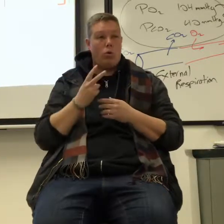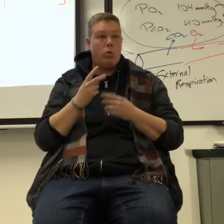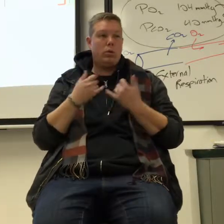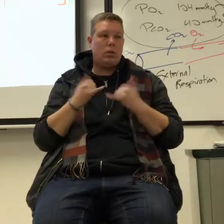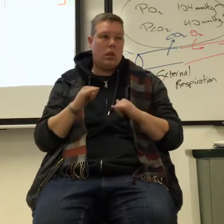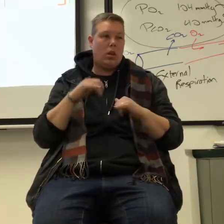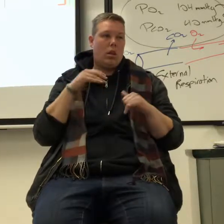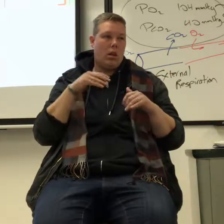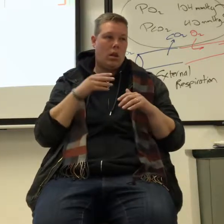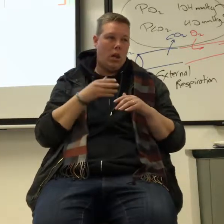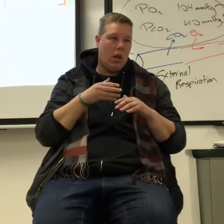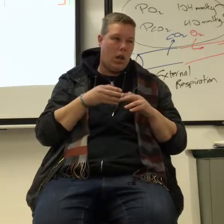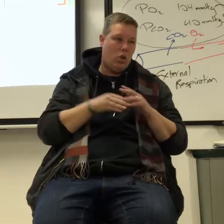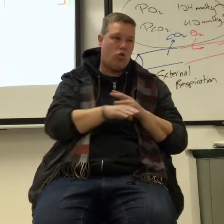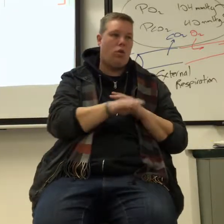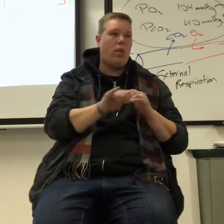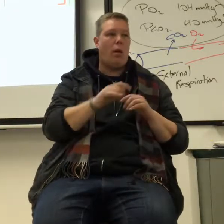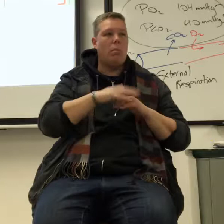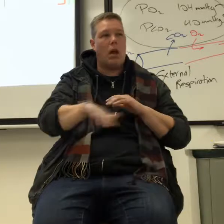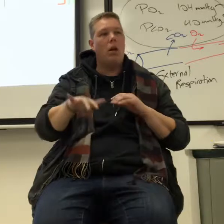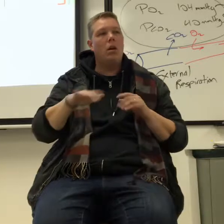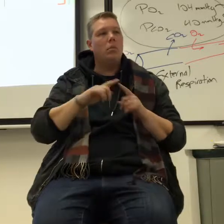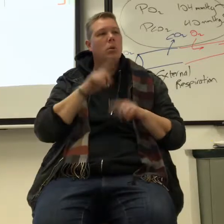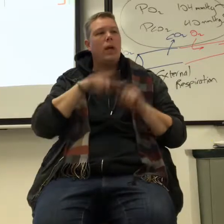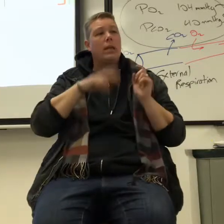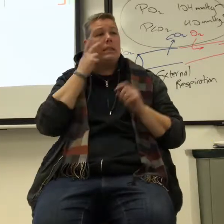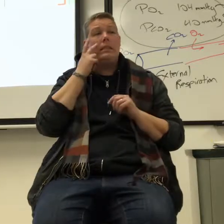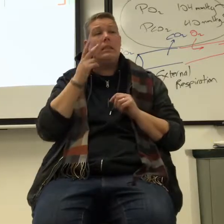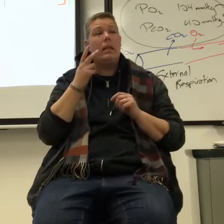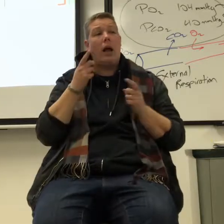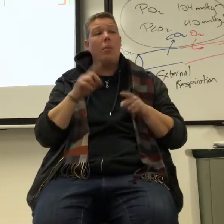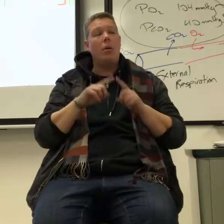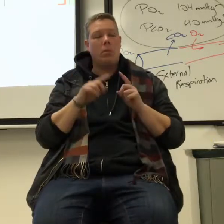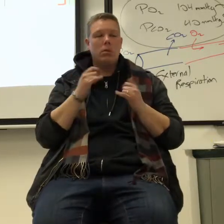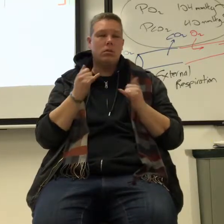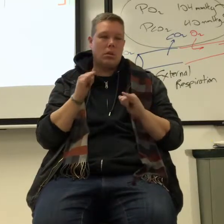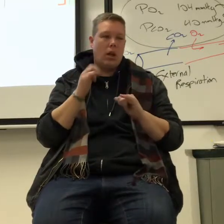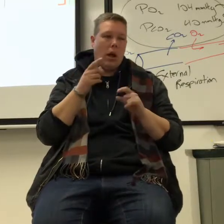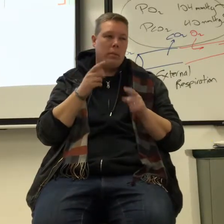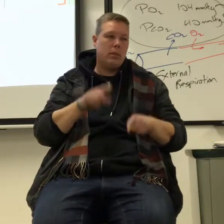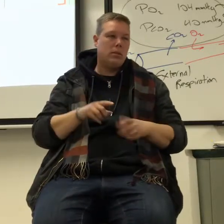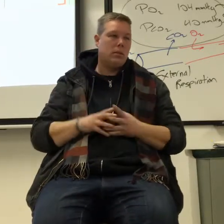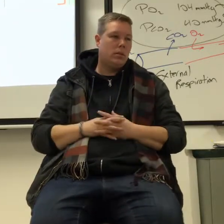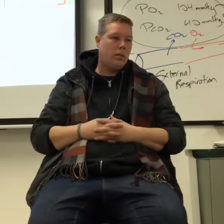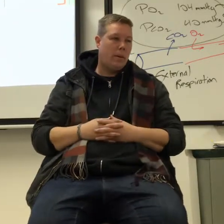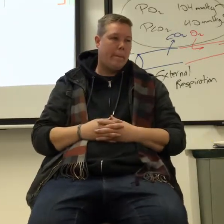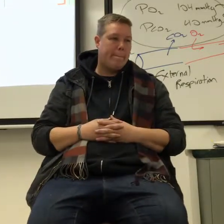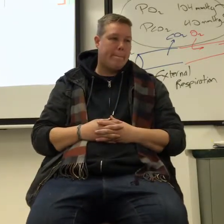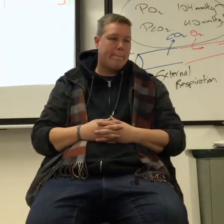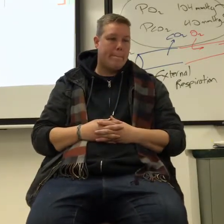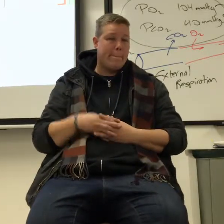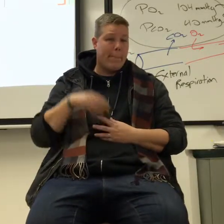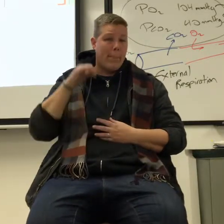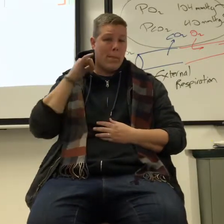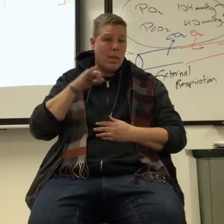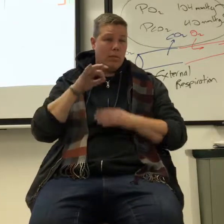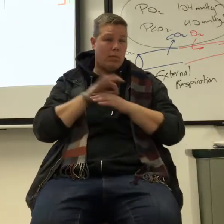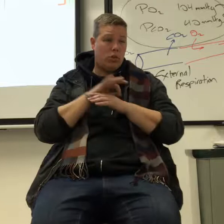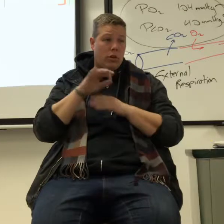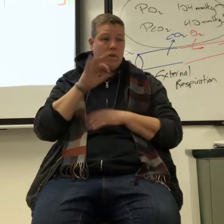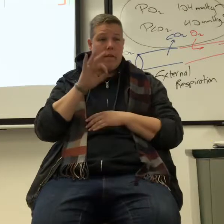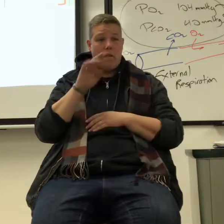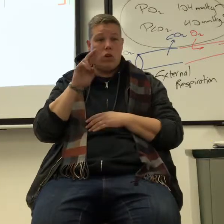still entering the blood. I mean, it's something you can't see, but it does happen. So that's the function of